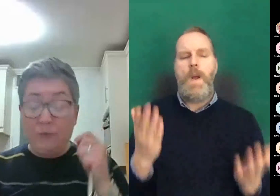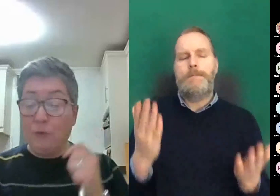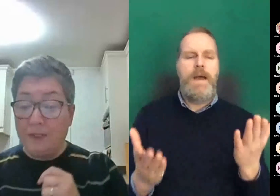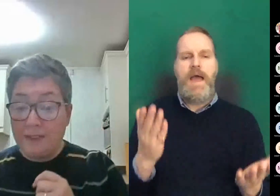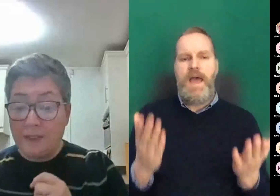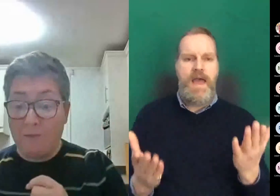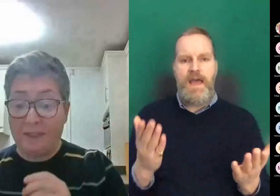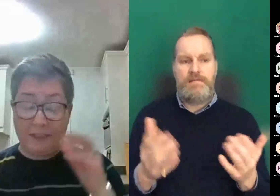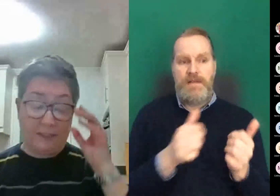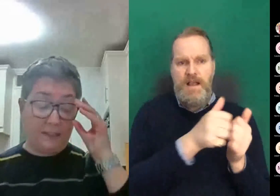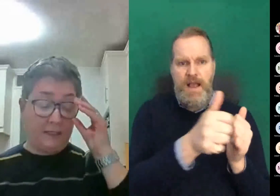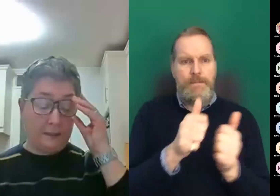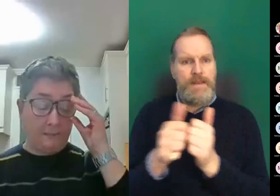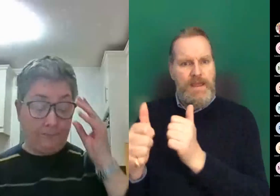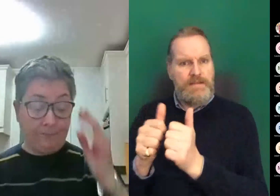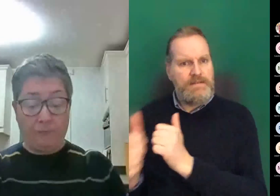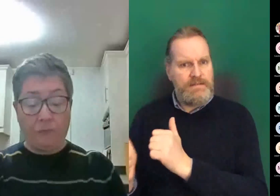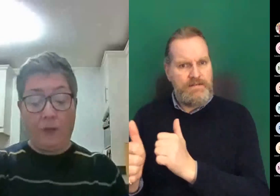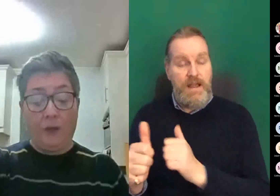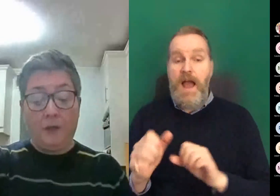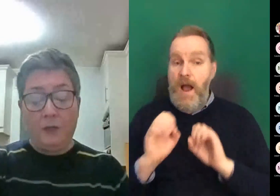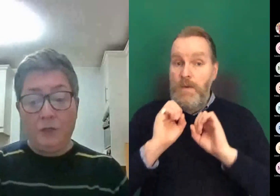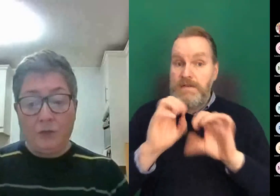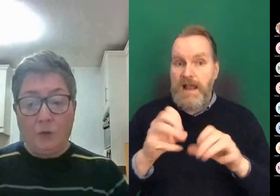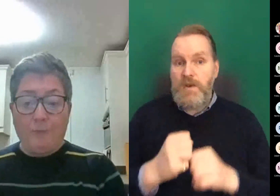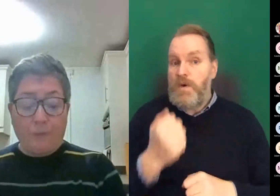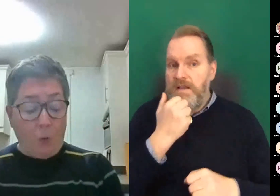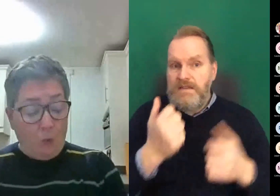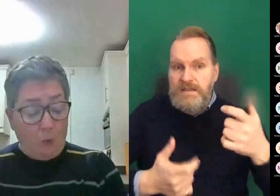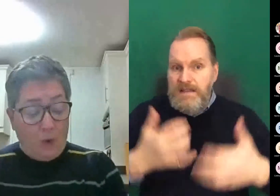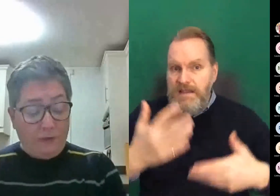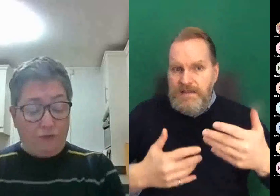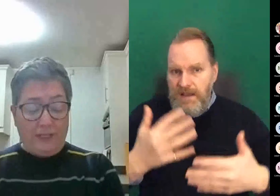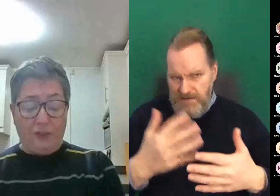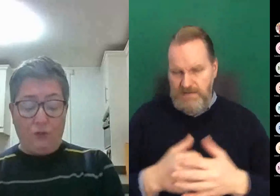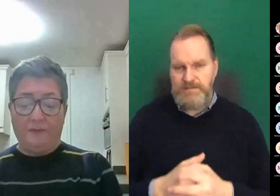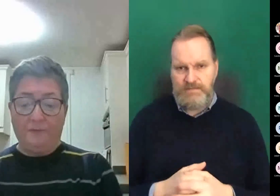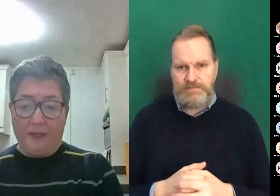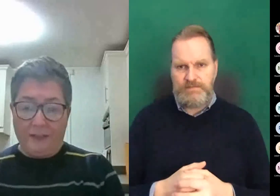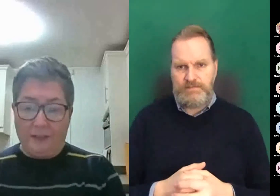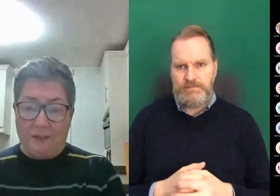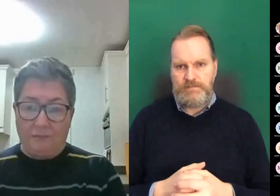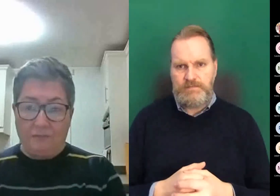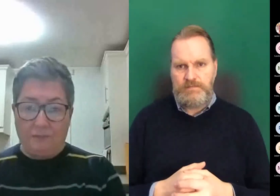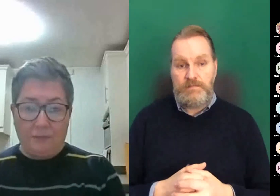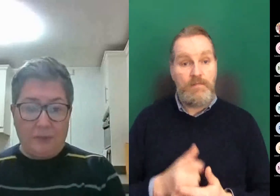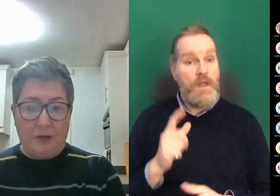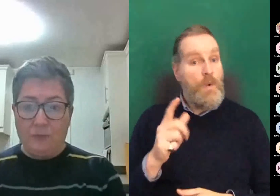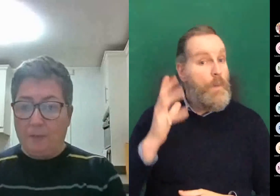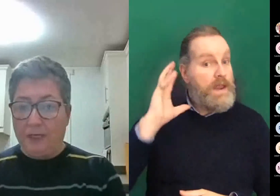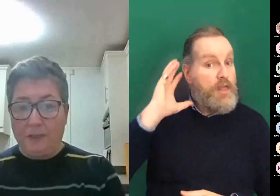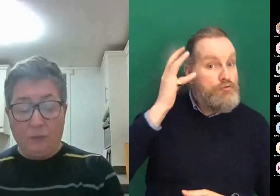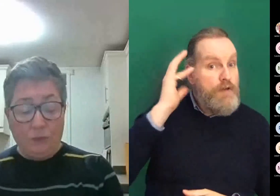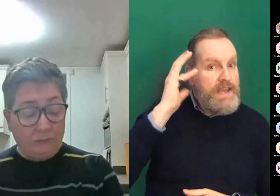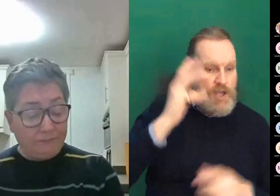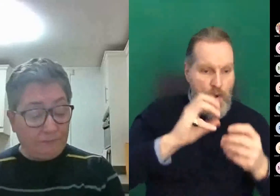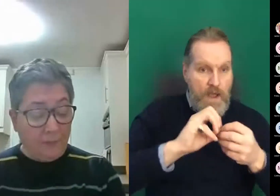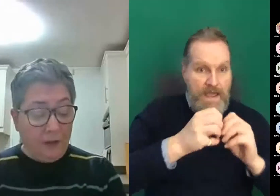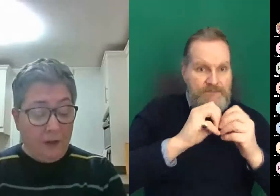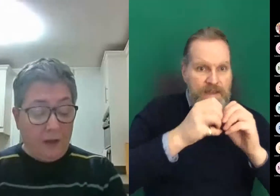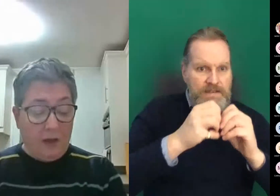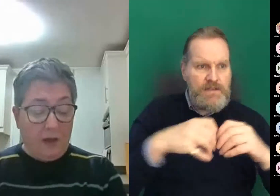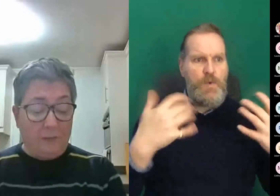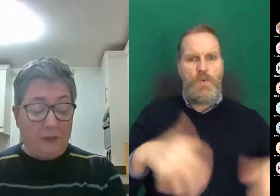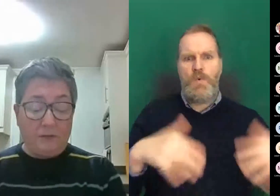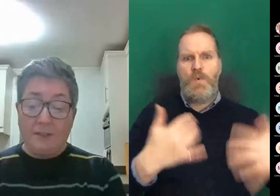and I'll throw in some statistics. So when the radio was invented, it was a big deal.